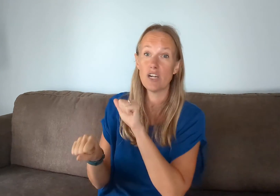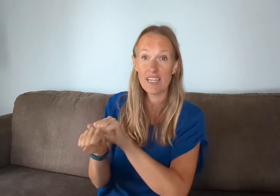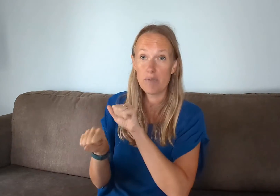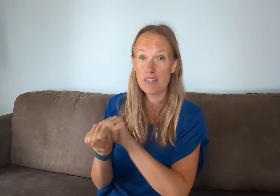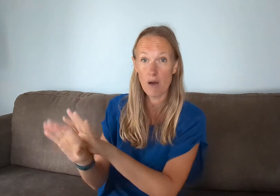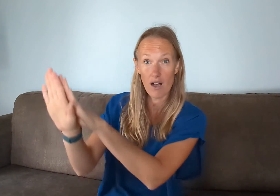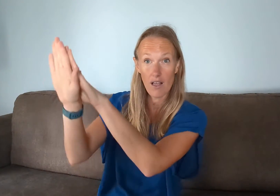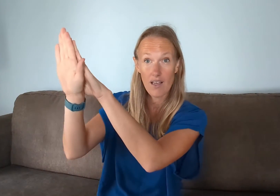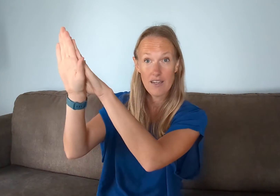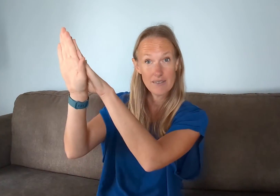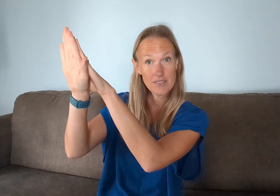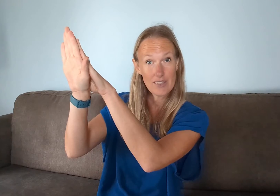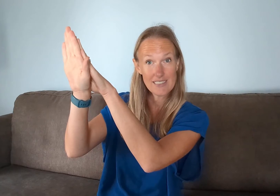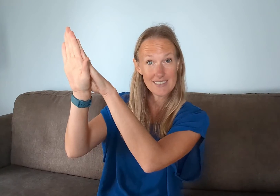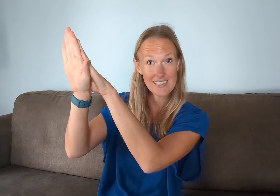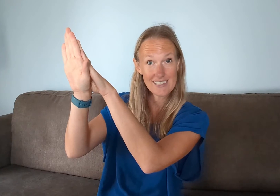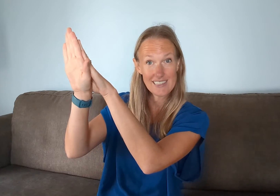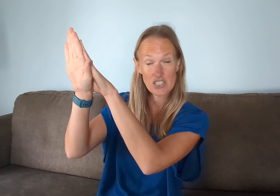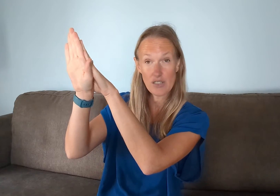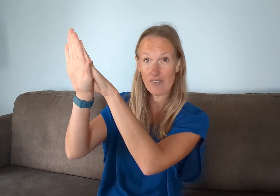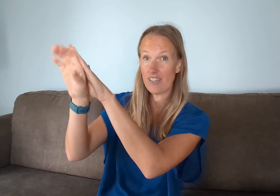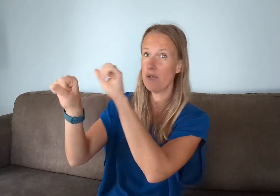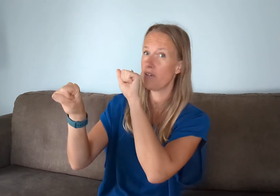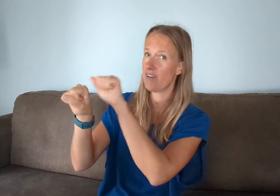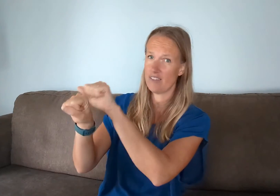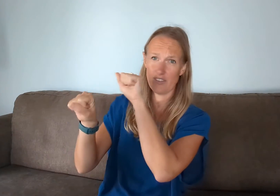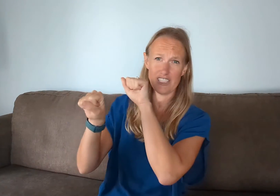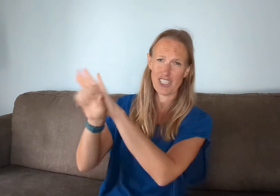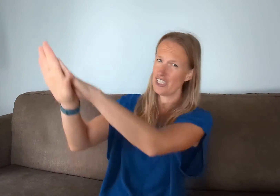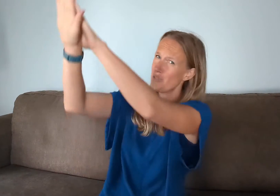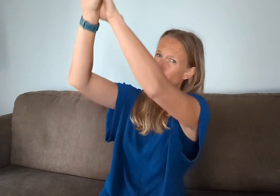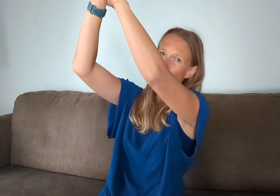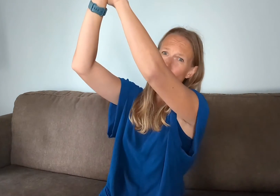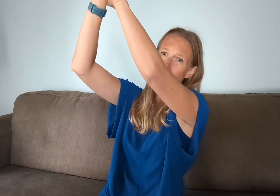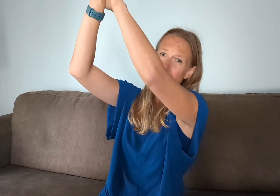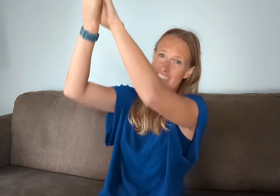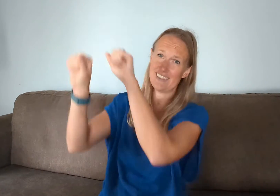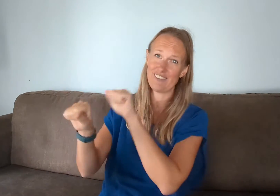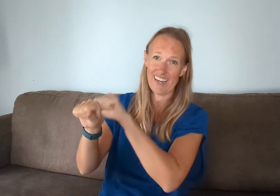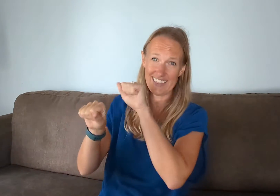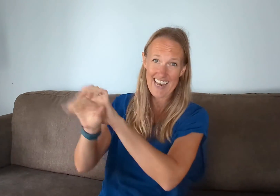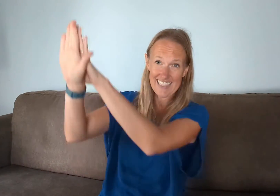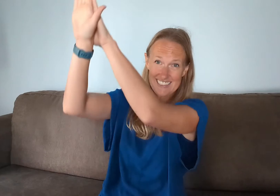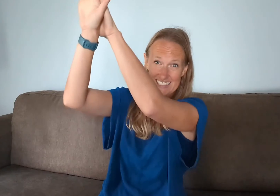to keep it small so that it's nice and in screen for you. But if I were doing it in church, whoo, mountains, right? Nice and